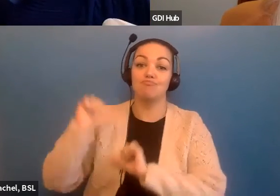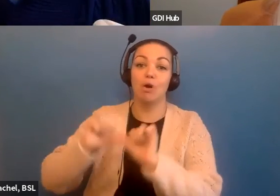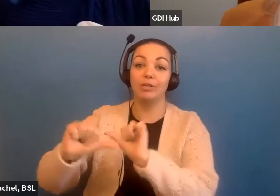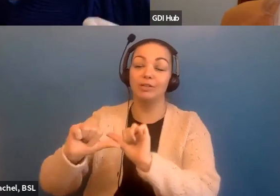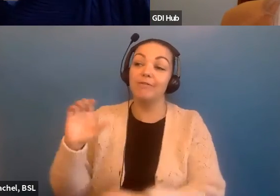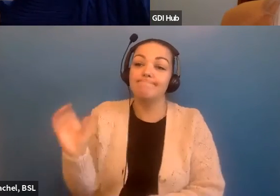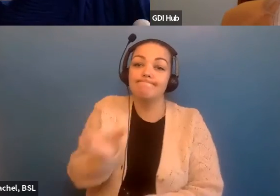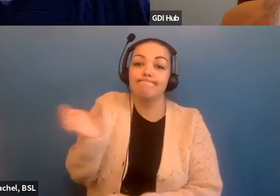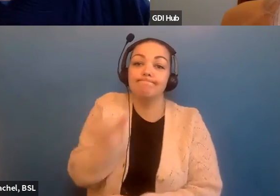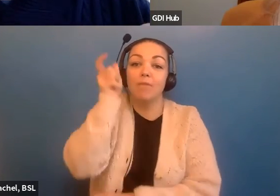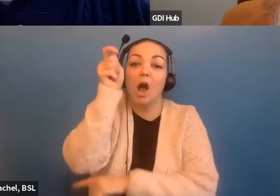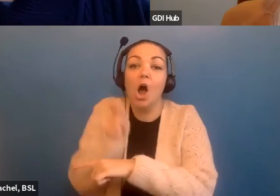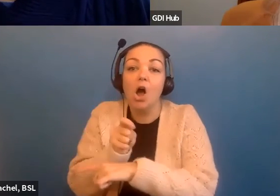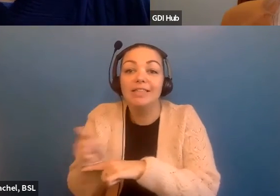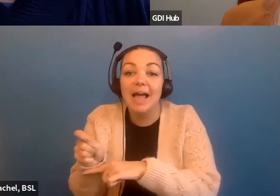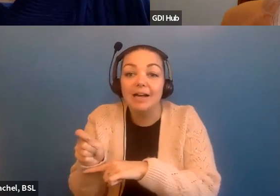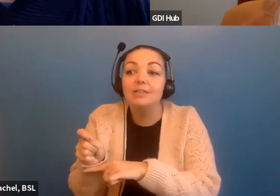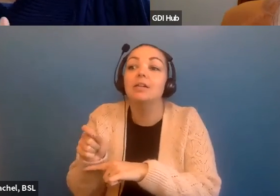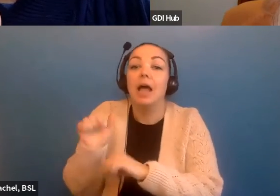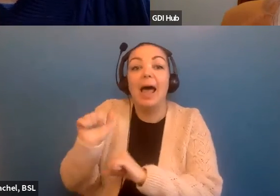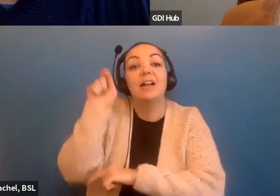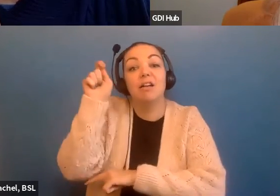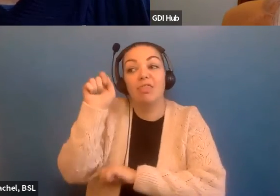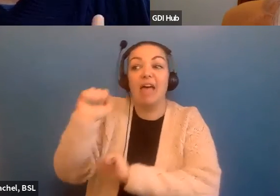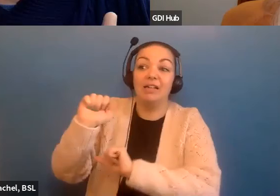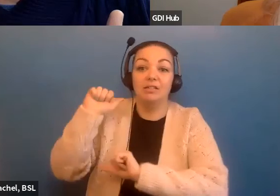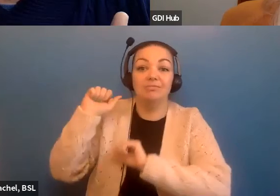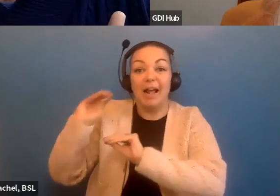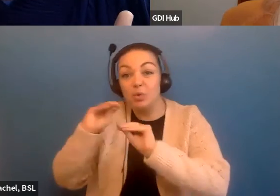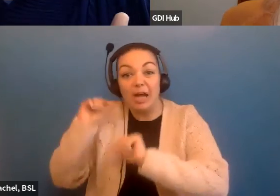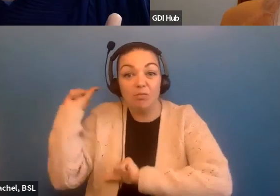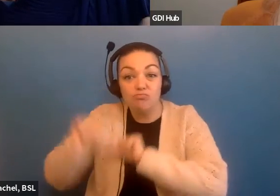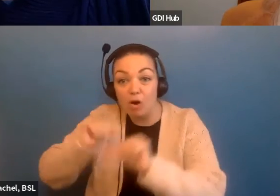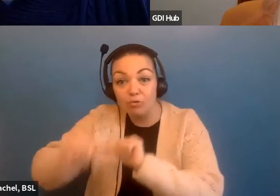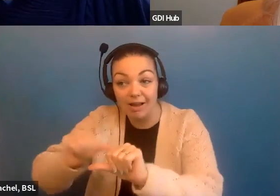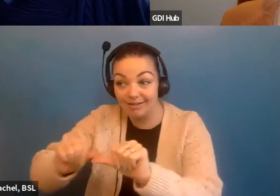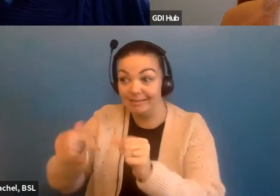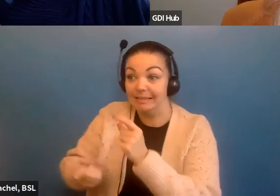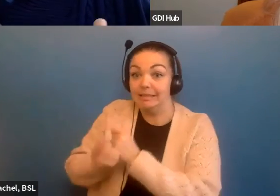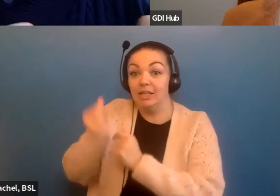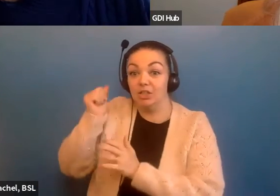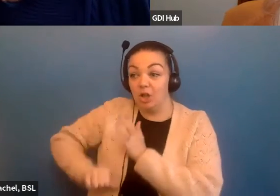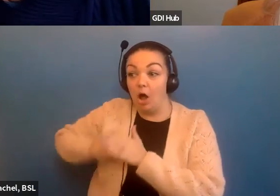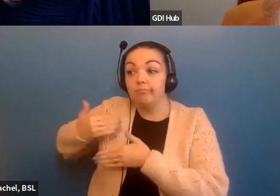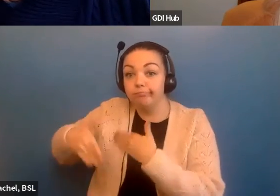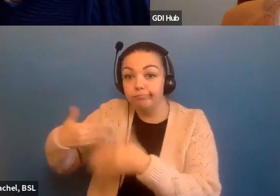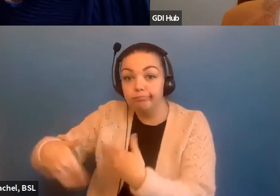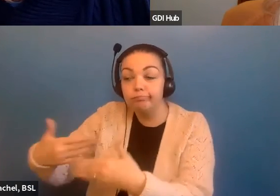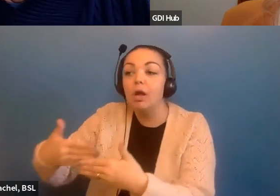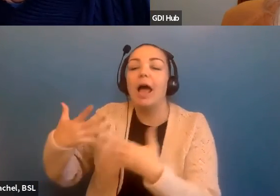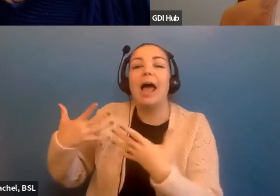education, there's a big education process to go with that. And I think it's actually getting programs out there,